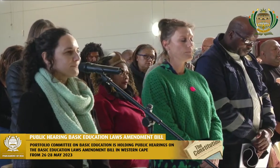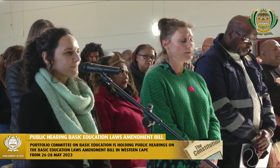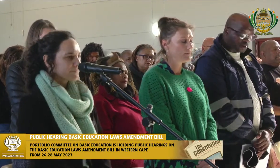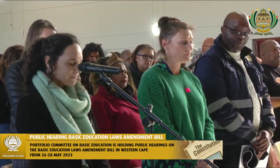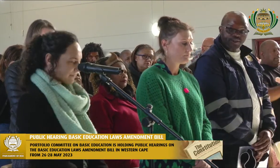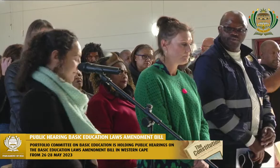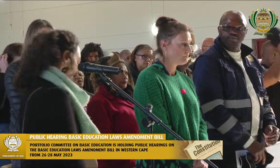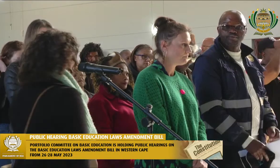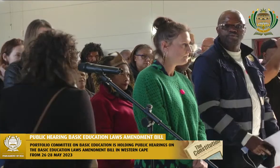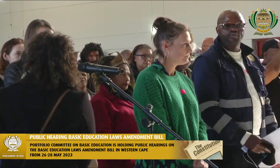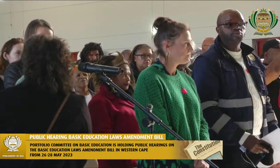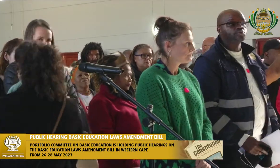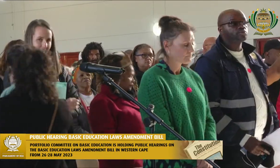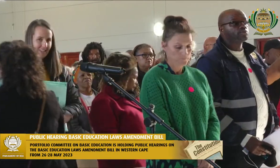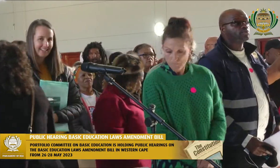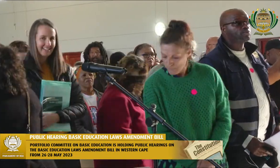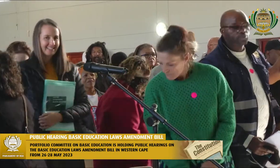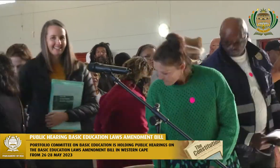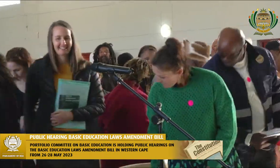amen.